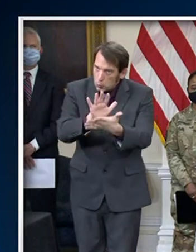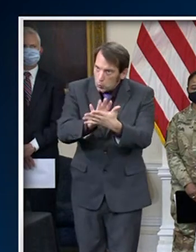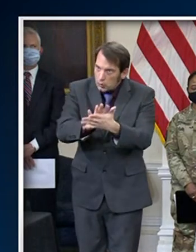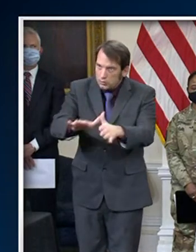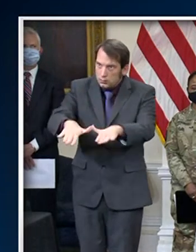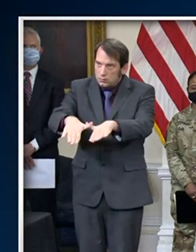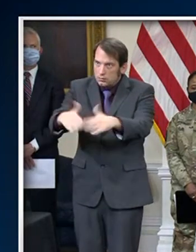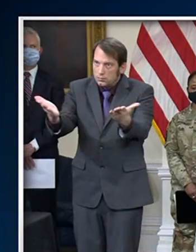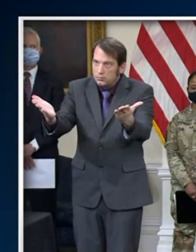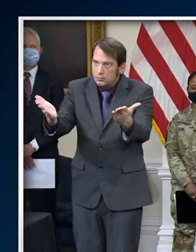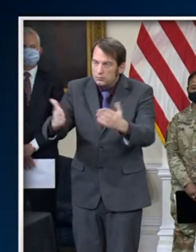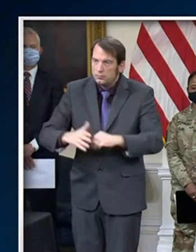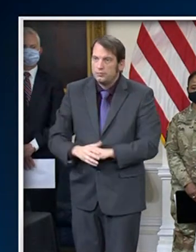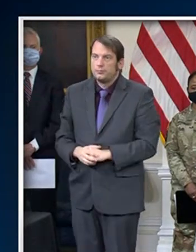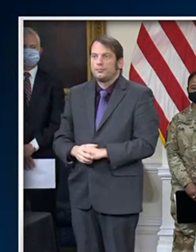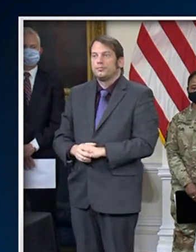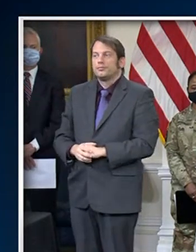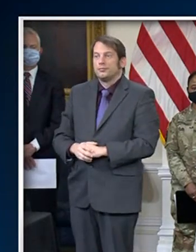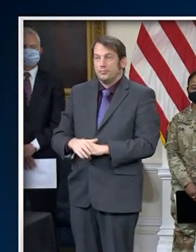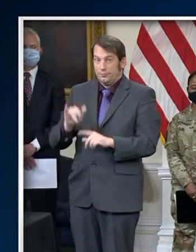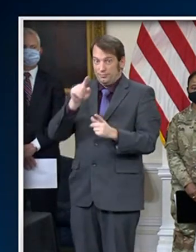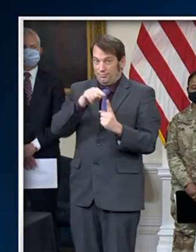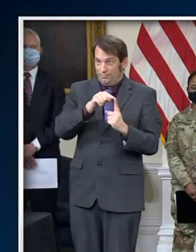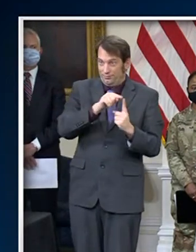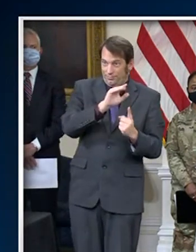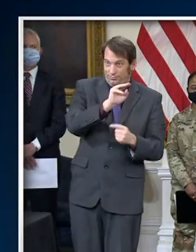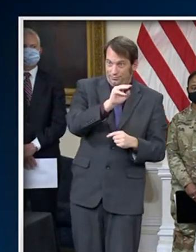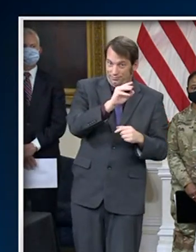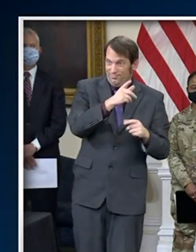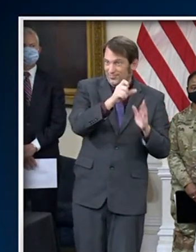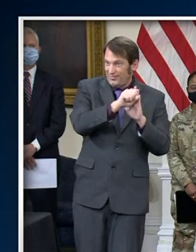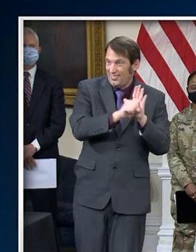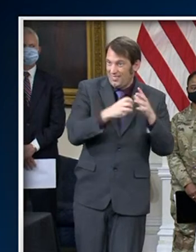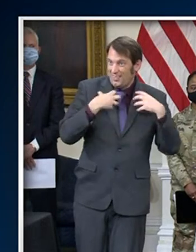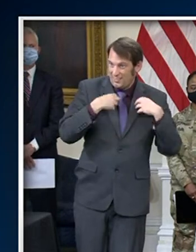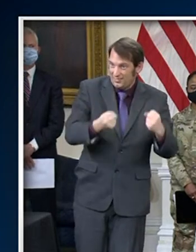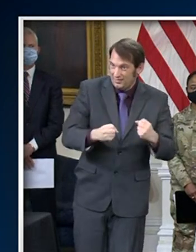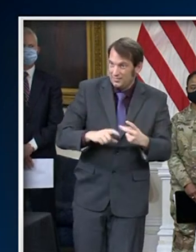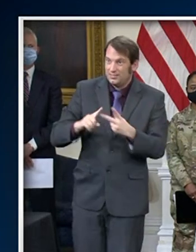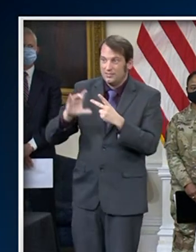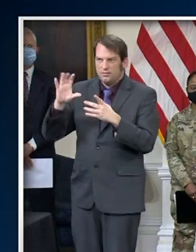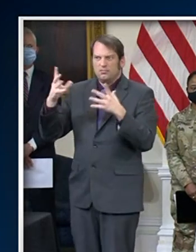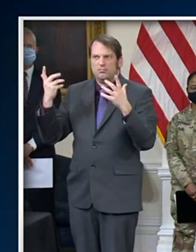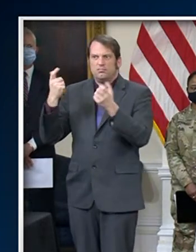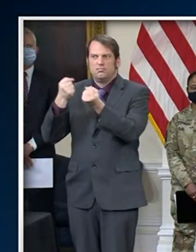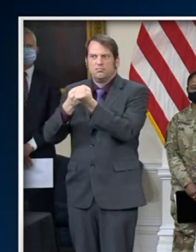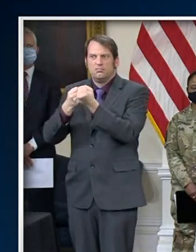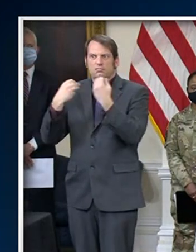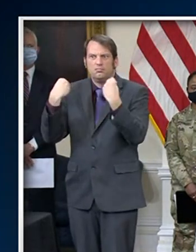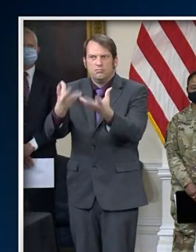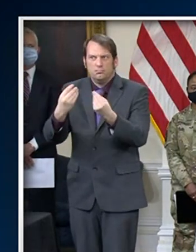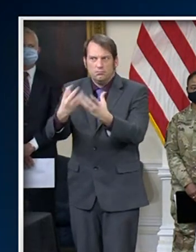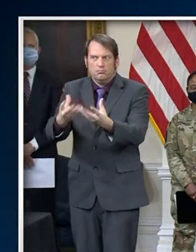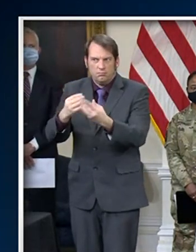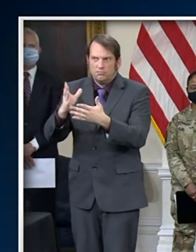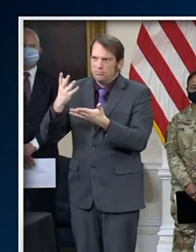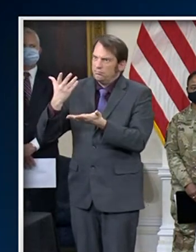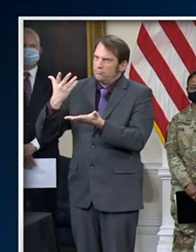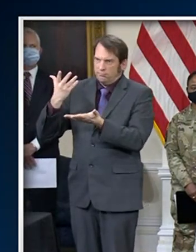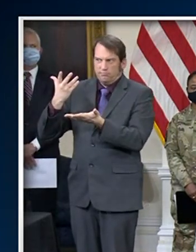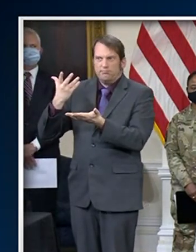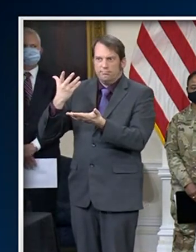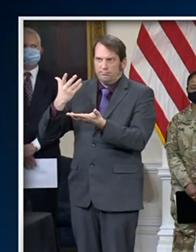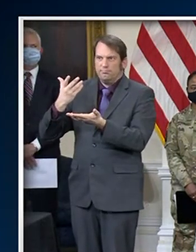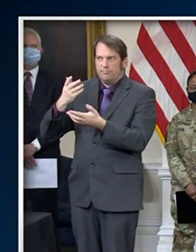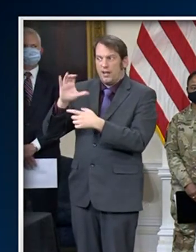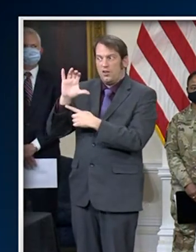Maryland State Department of Education have offered to provide nearly 1 million COVID-19 tests to local